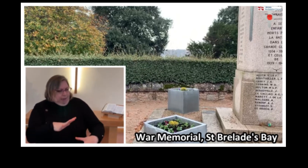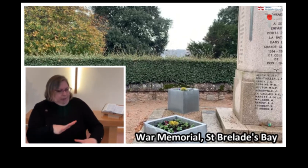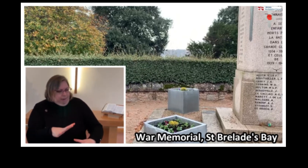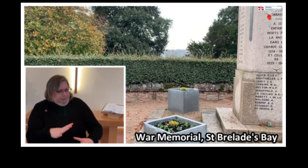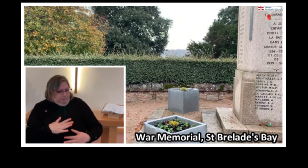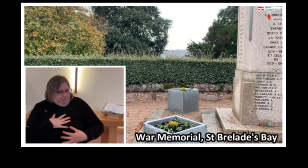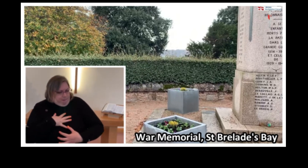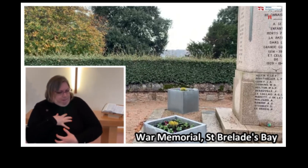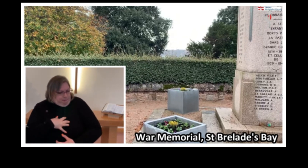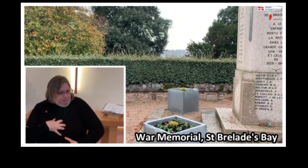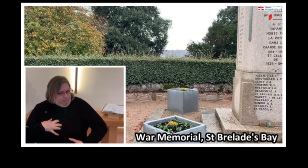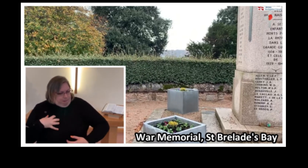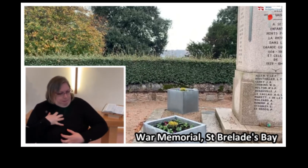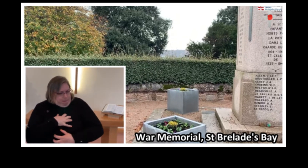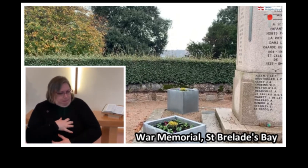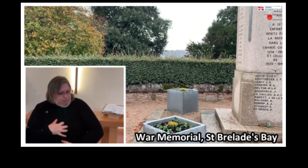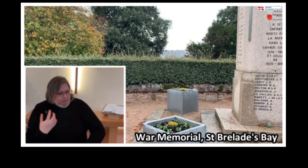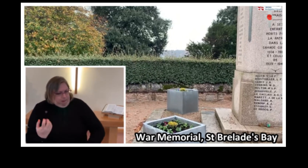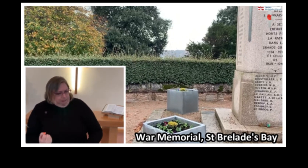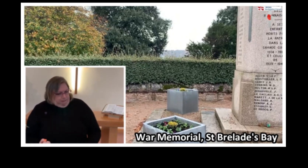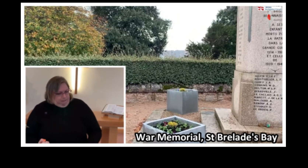harbour.